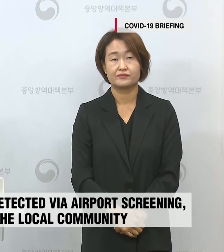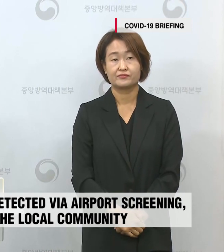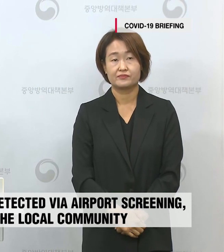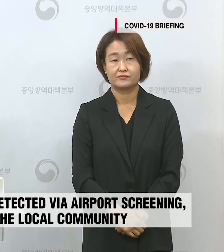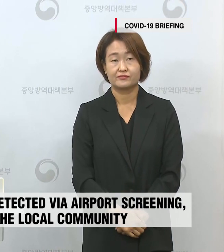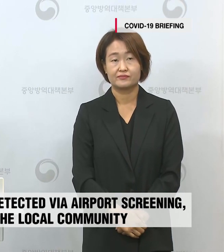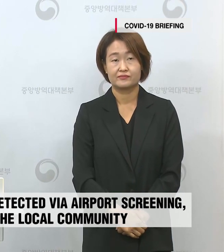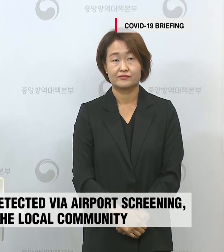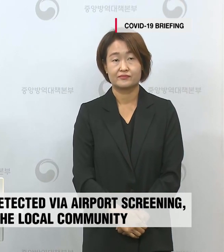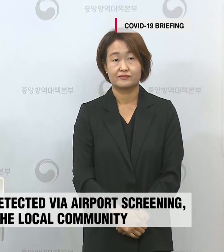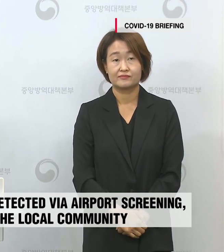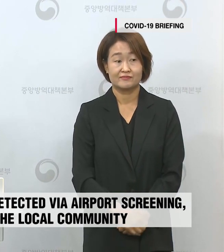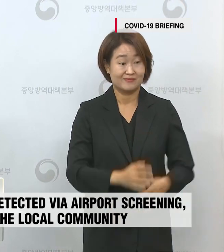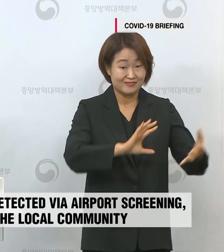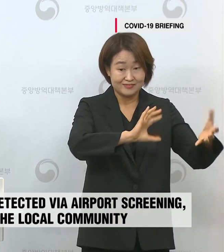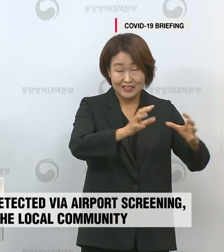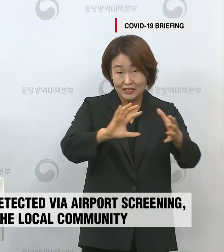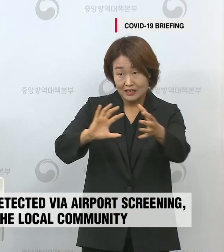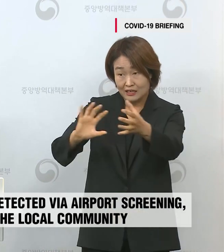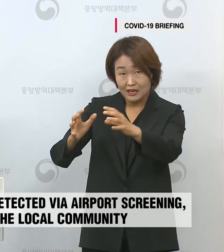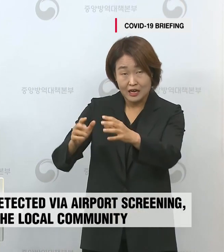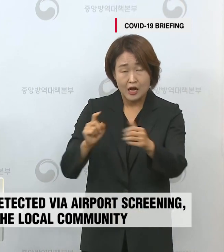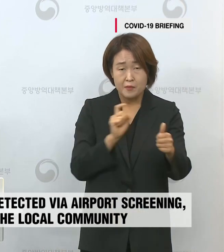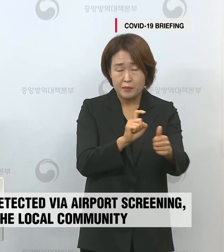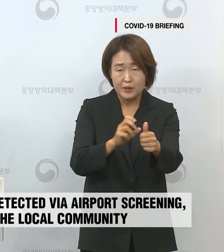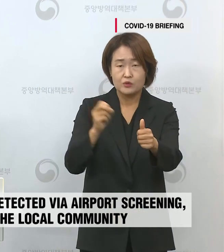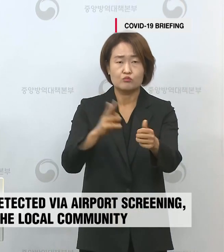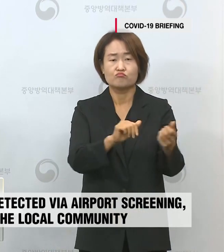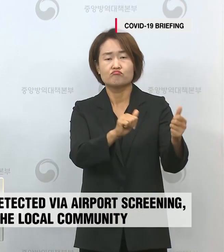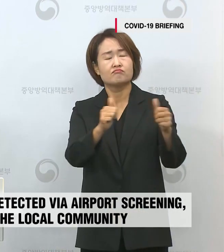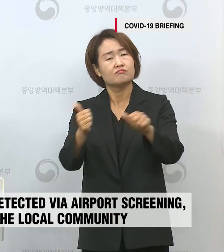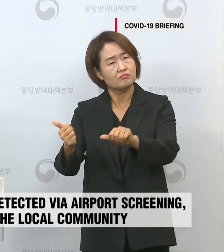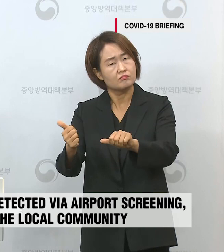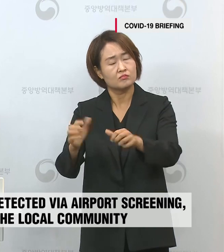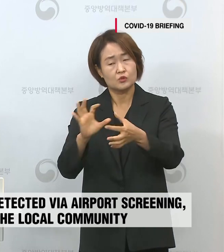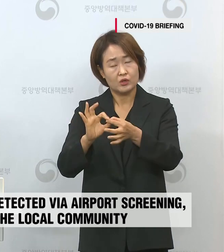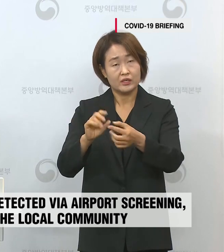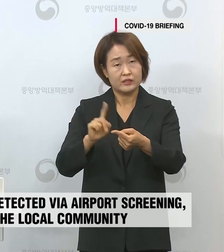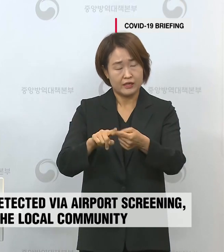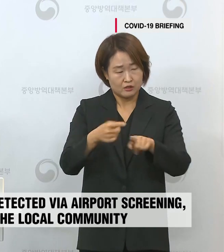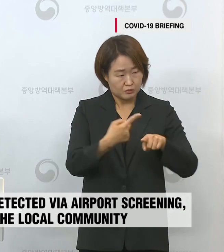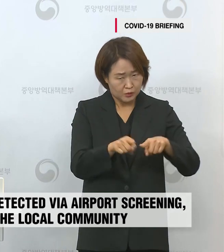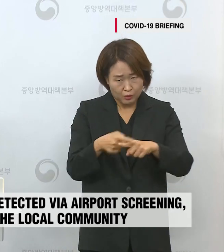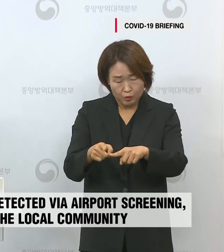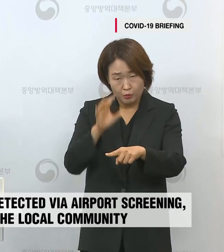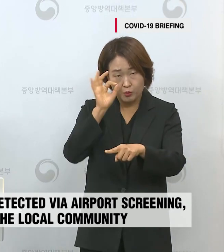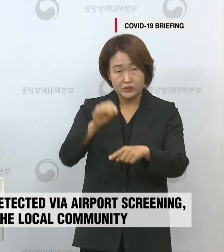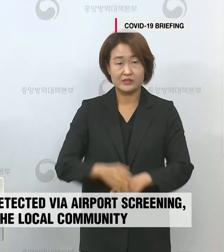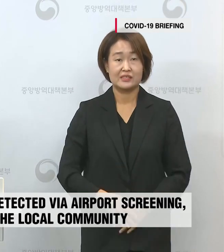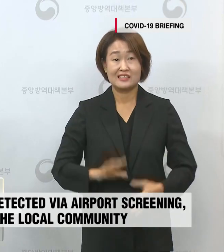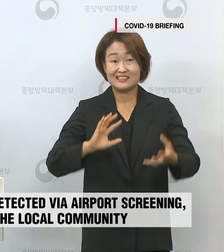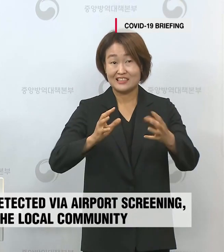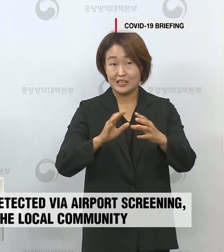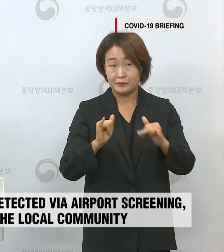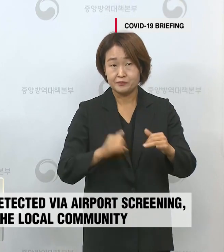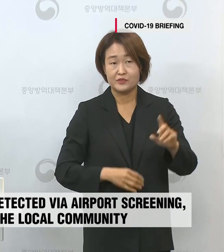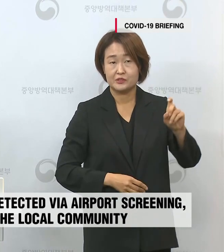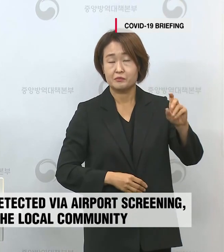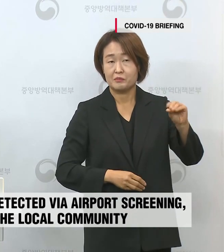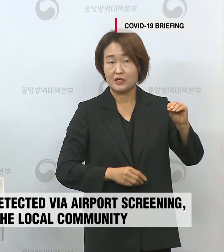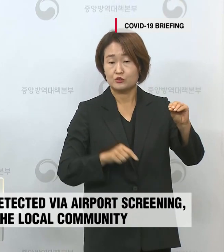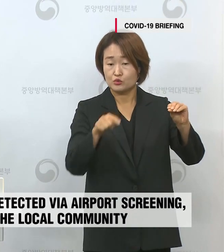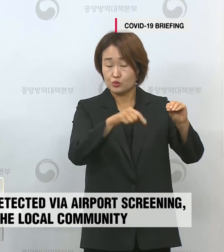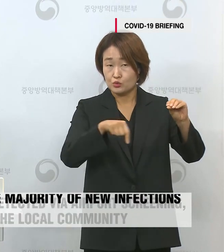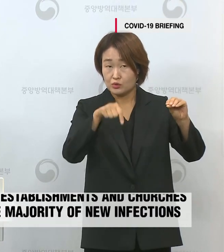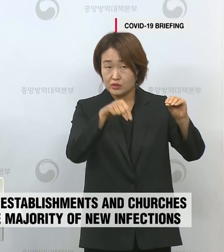also accounting for a big portion as well. And by country, here are some updates on the analysis, and for